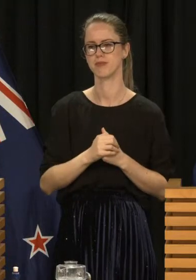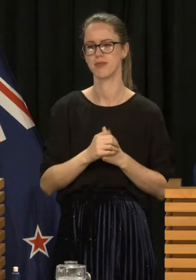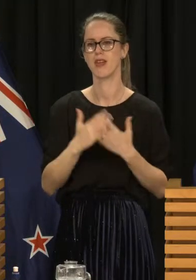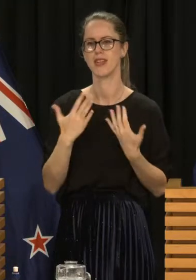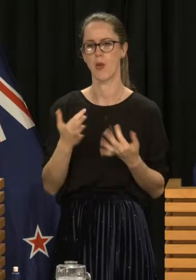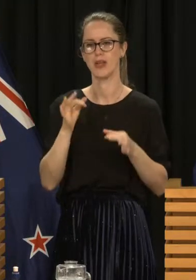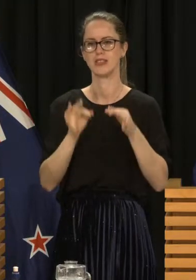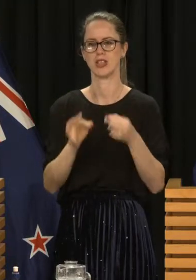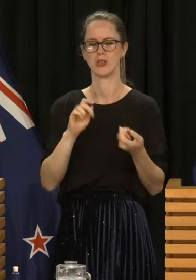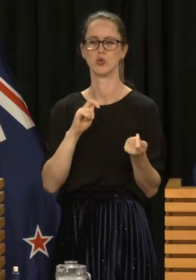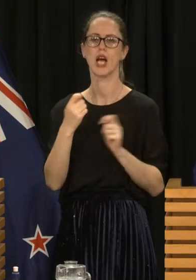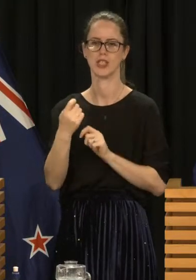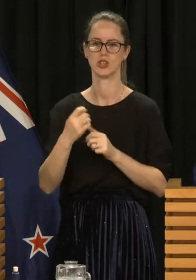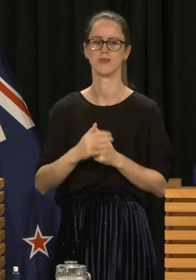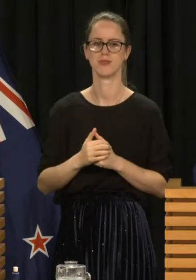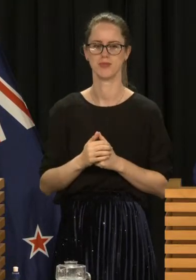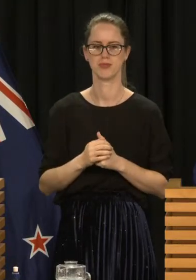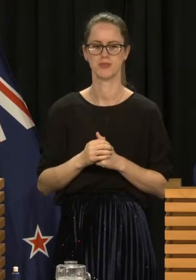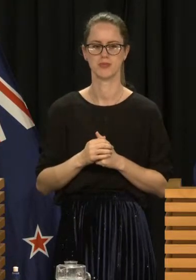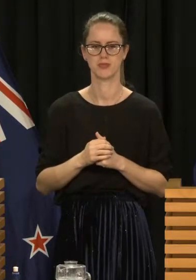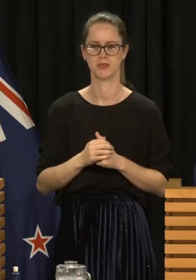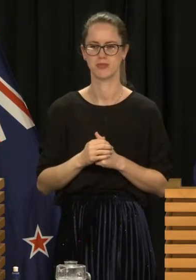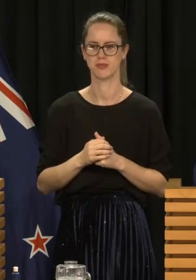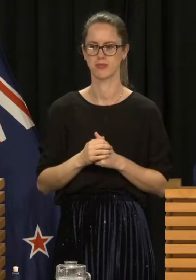now making further changes based on that. Why